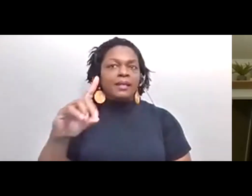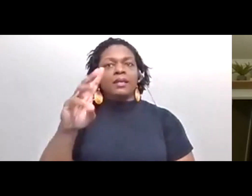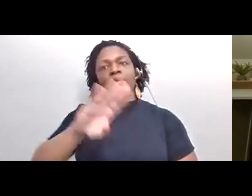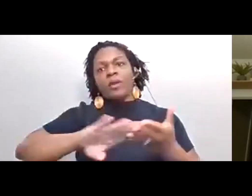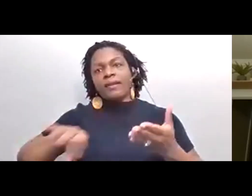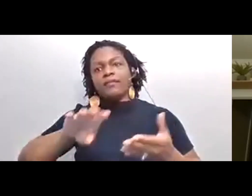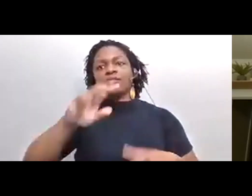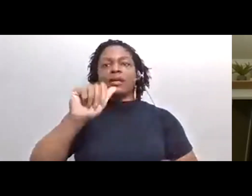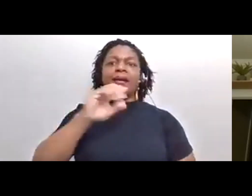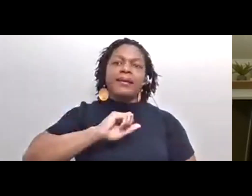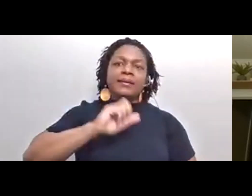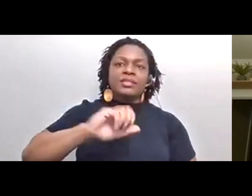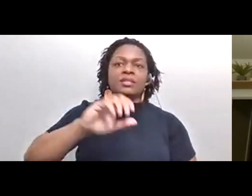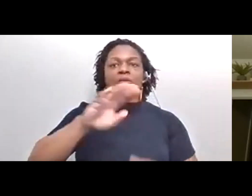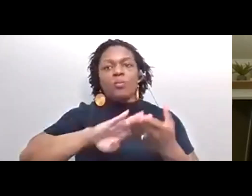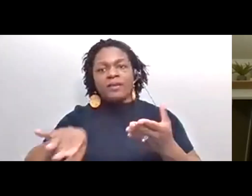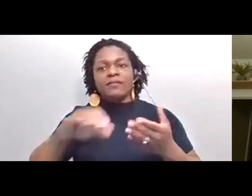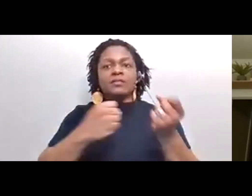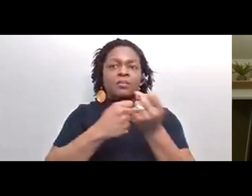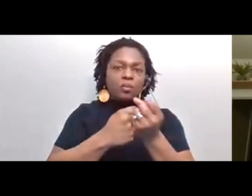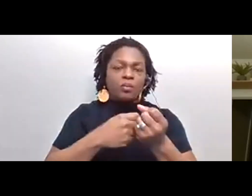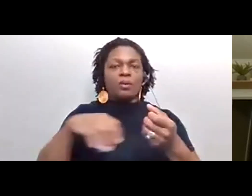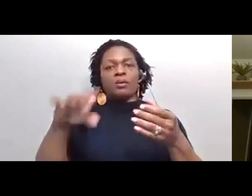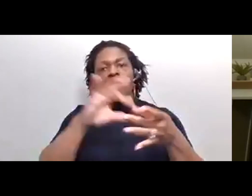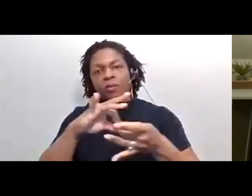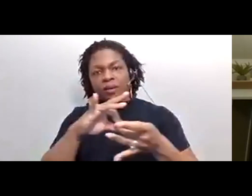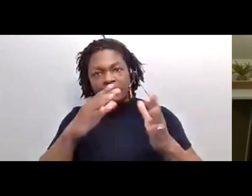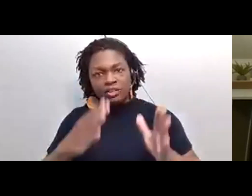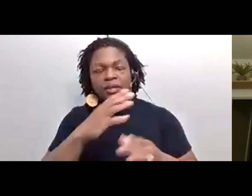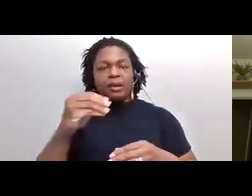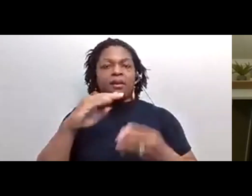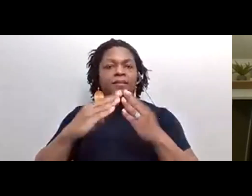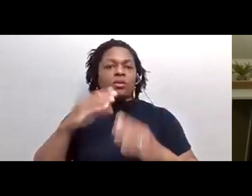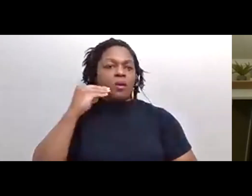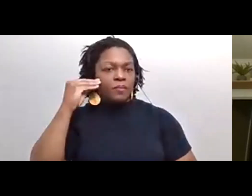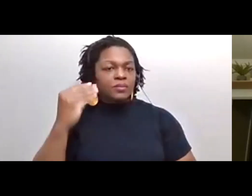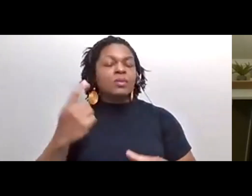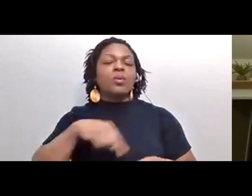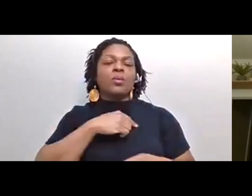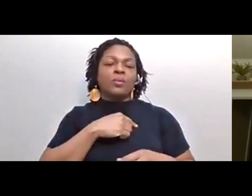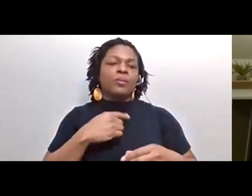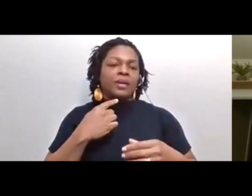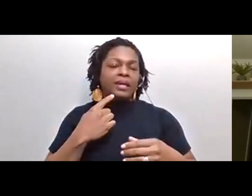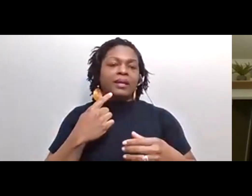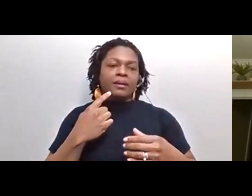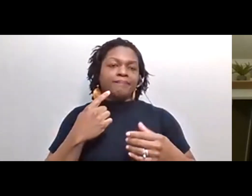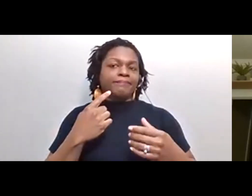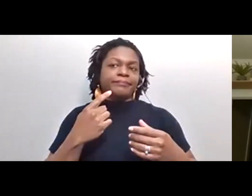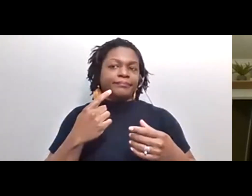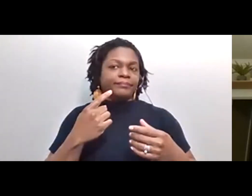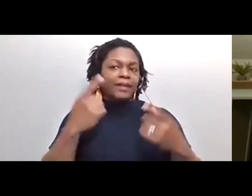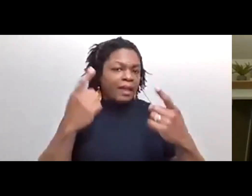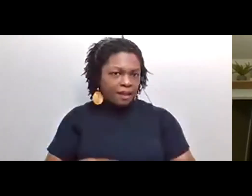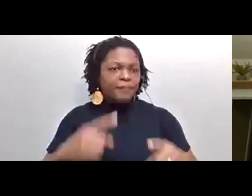aging waivers, support coordination, and the community homes. Where we ended up was with a state general fund appropriation